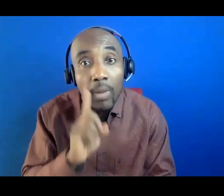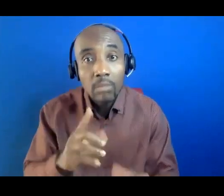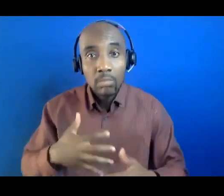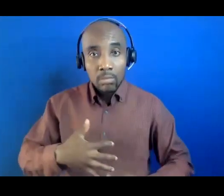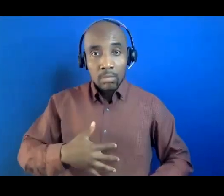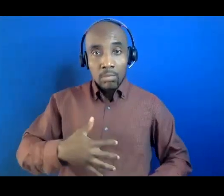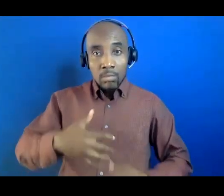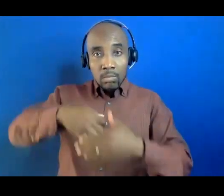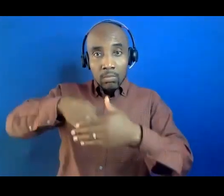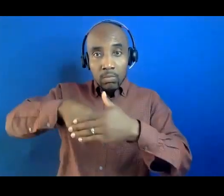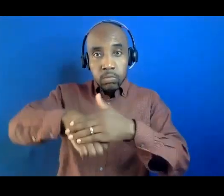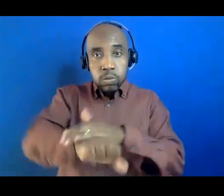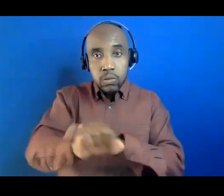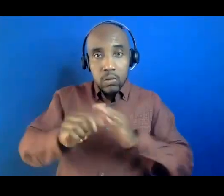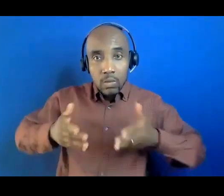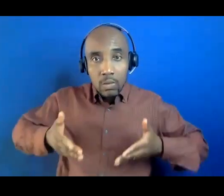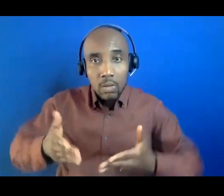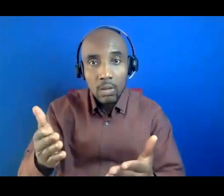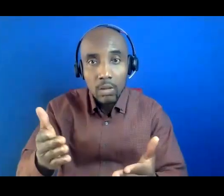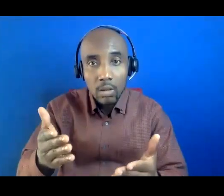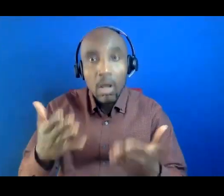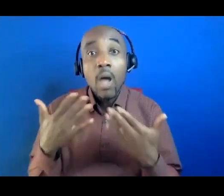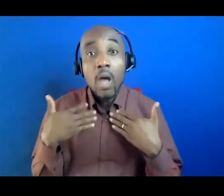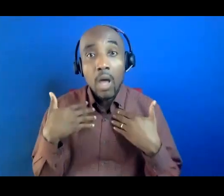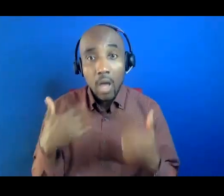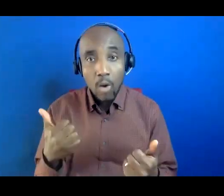to a very healthy baby boy.